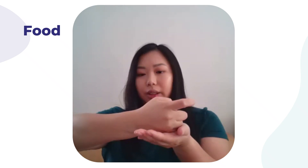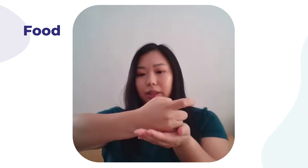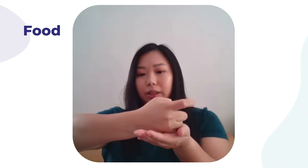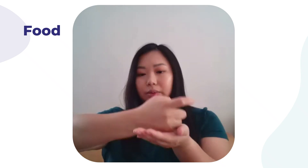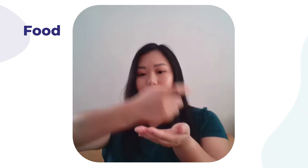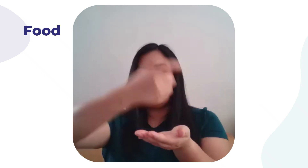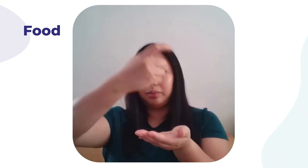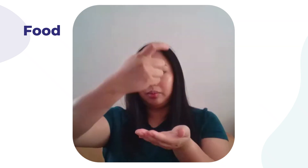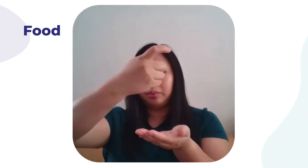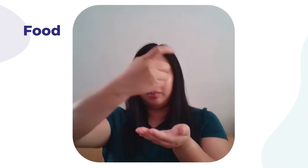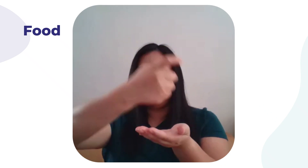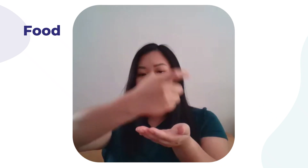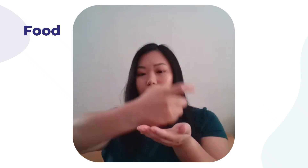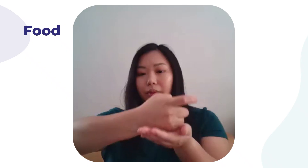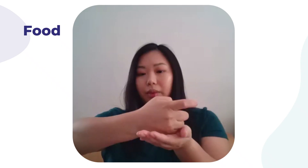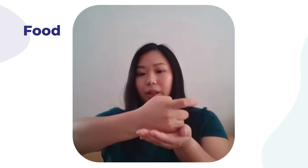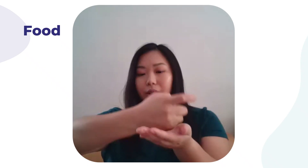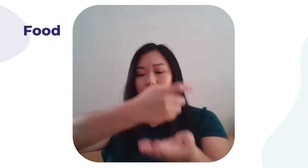other hand.